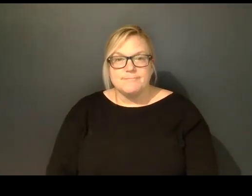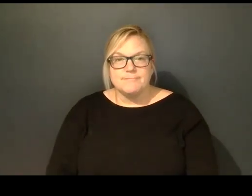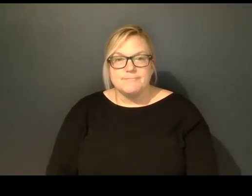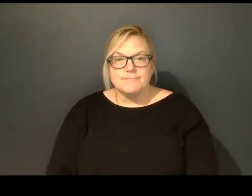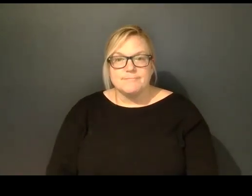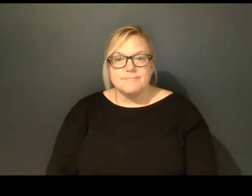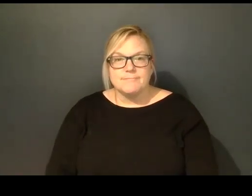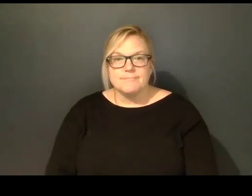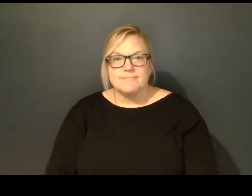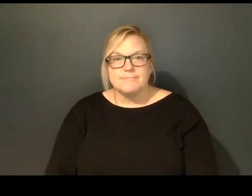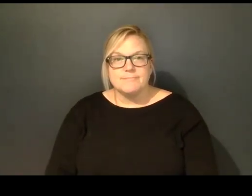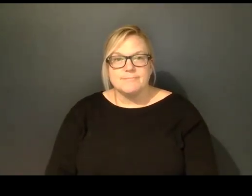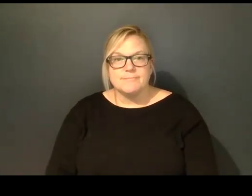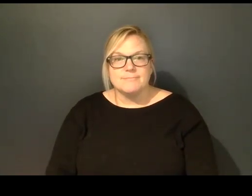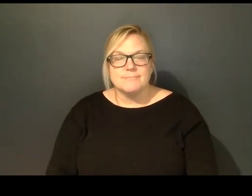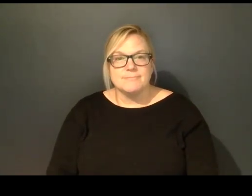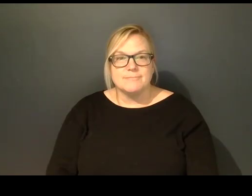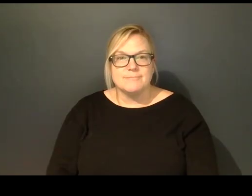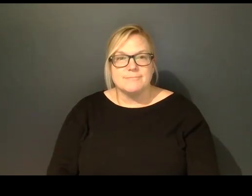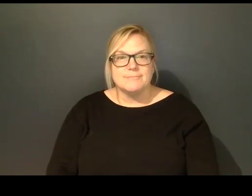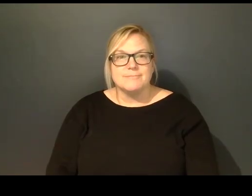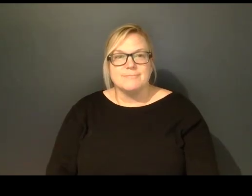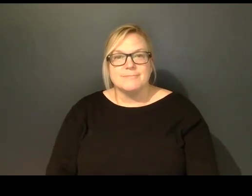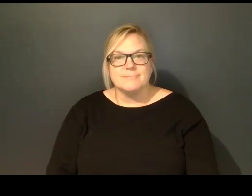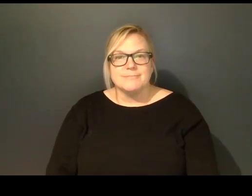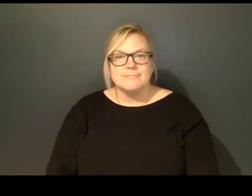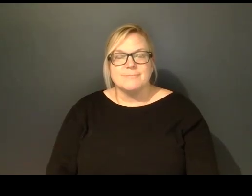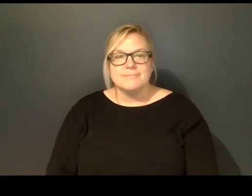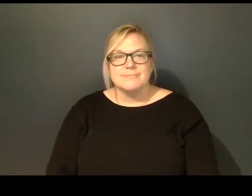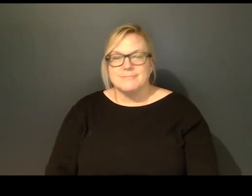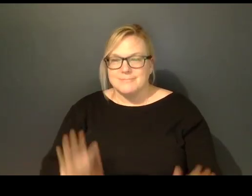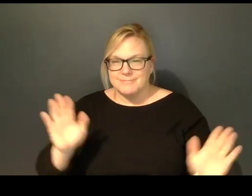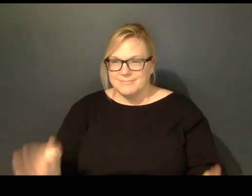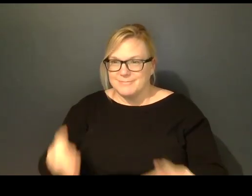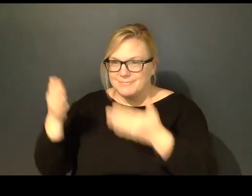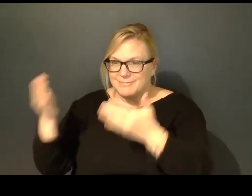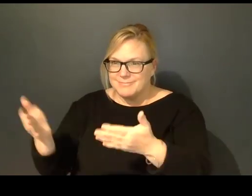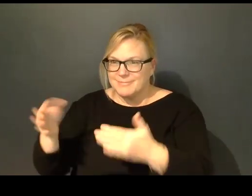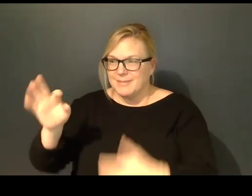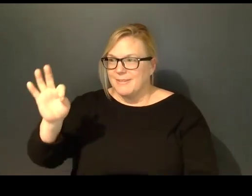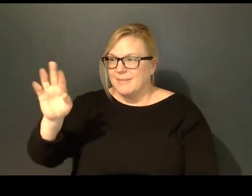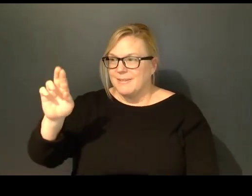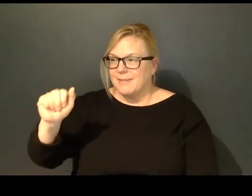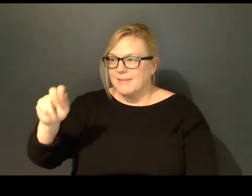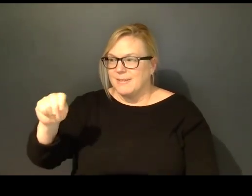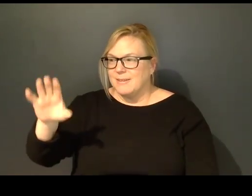it up? Do you have anything you want to add, Milena? Franco, go first. Why Franco, am I go first? Because I'm right-handed and you're on my right. It's my